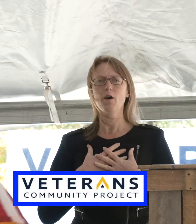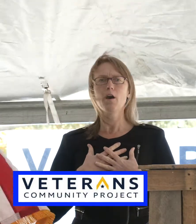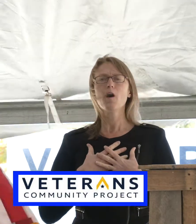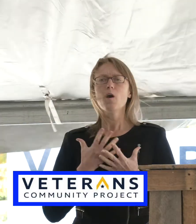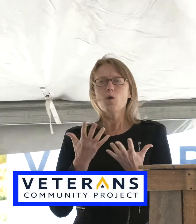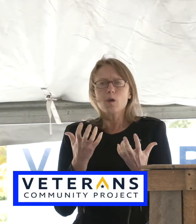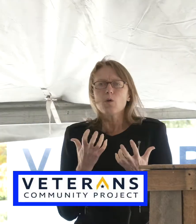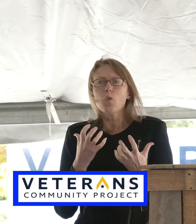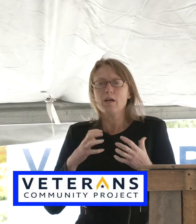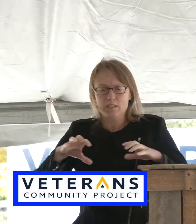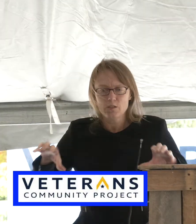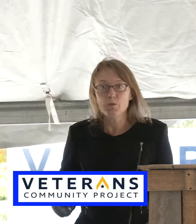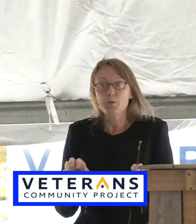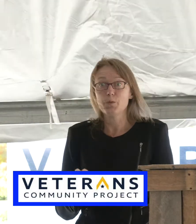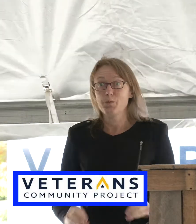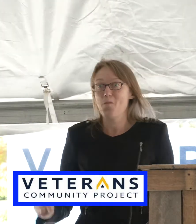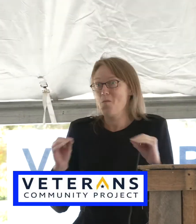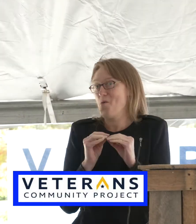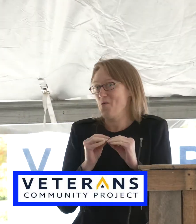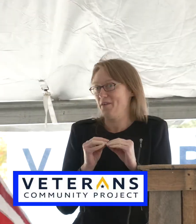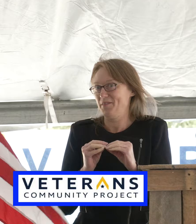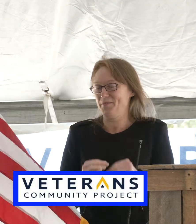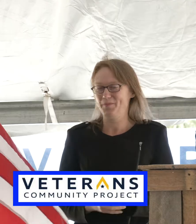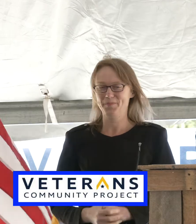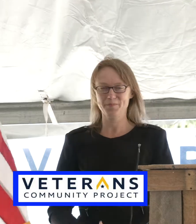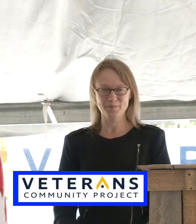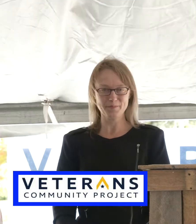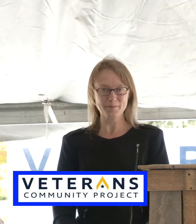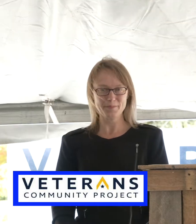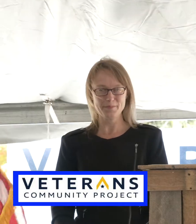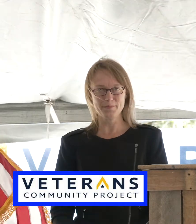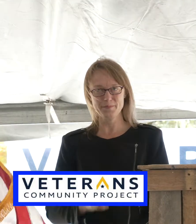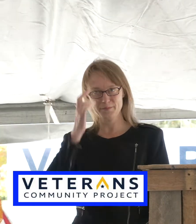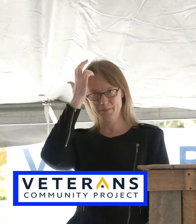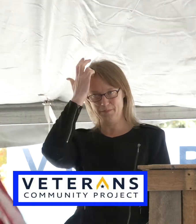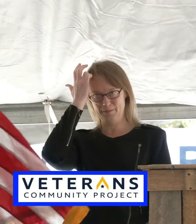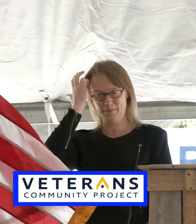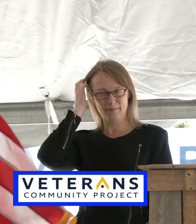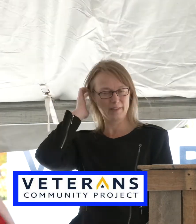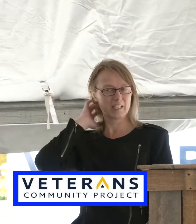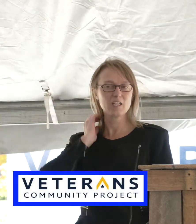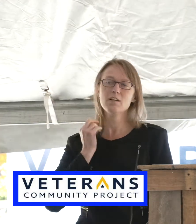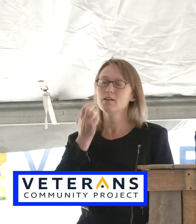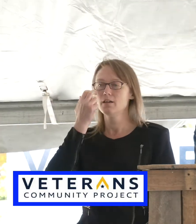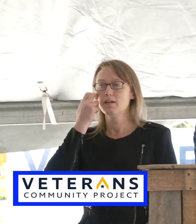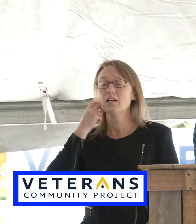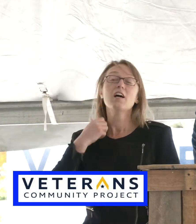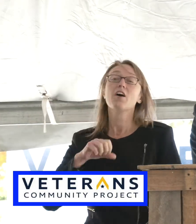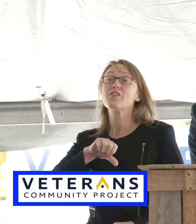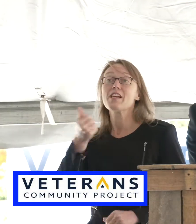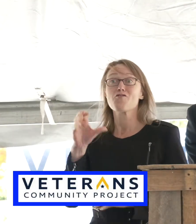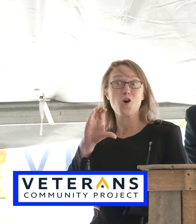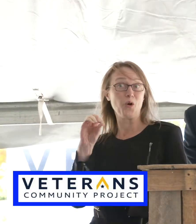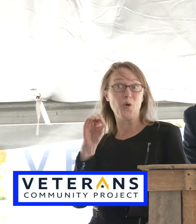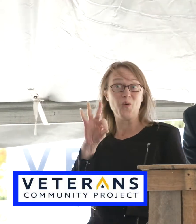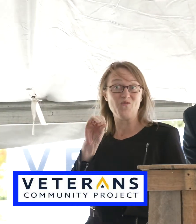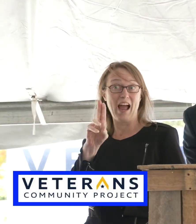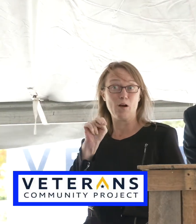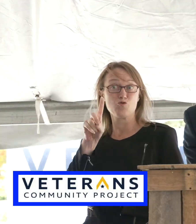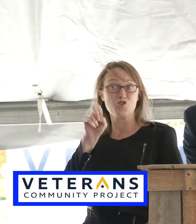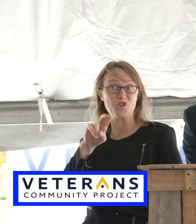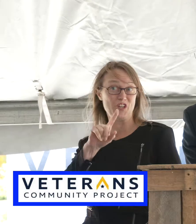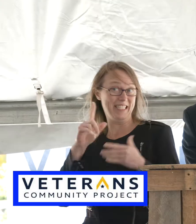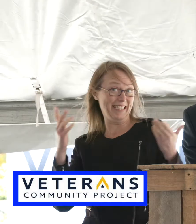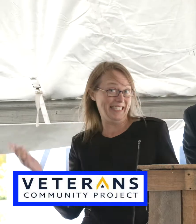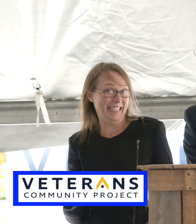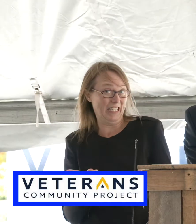more. And actually, I'd like to point out why I say that. One of the other co-founders of the organization is here, Vinny.